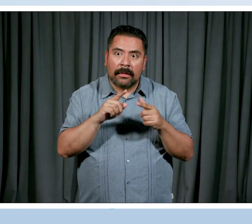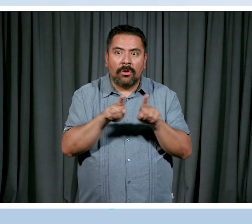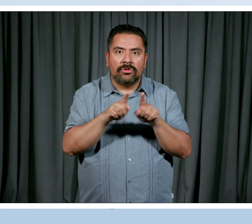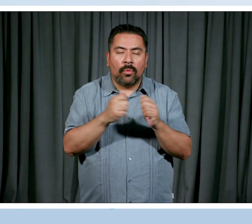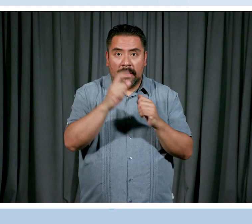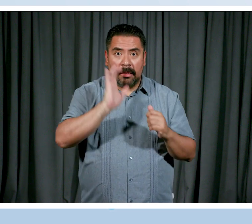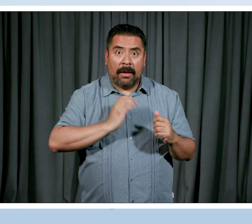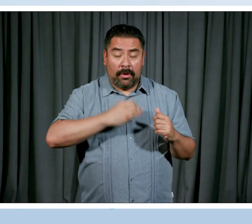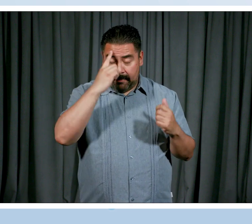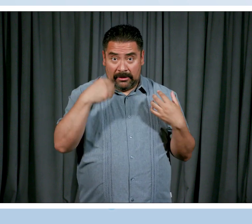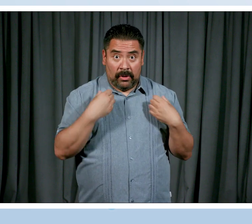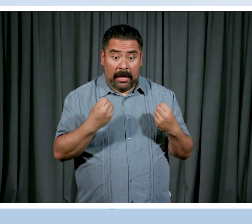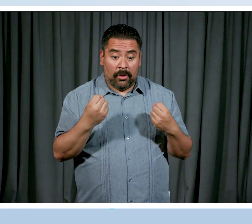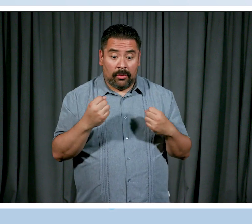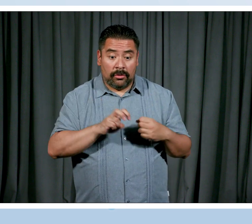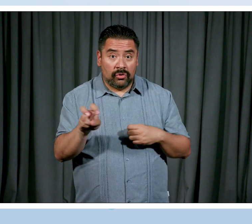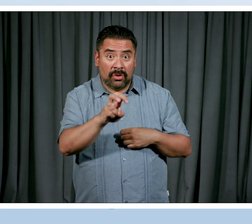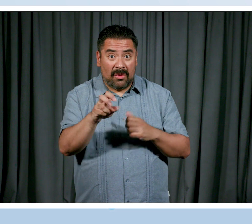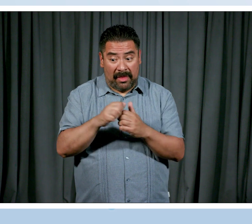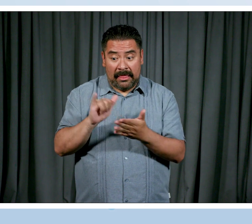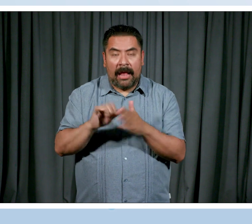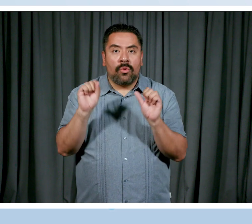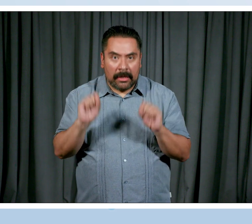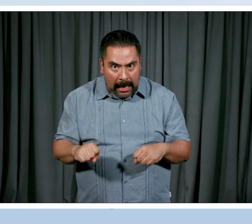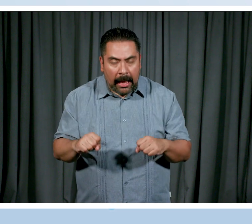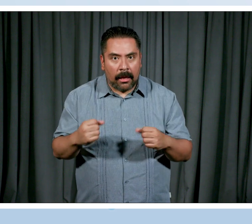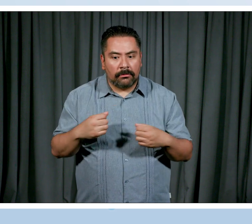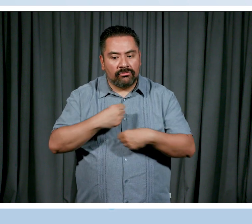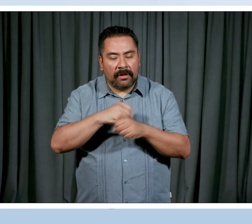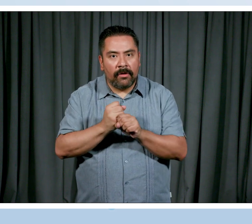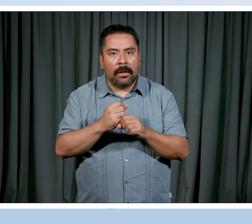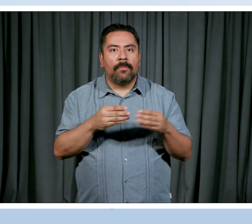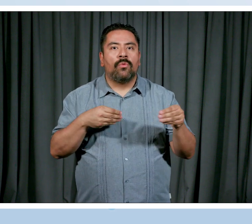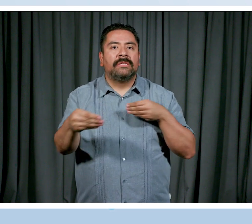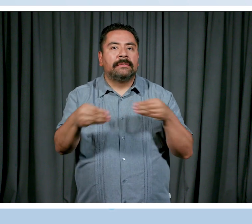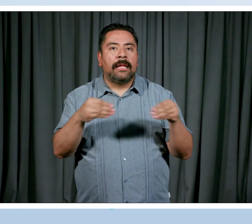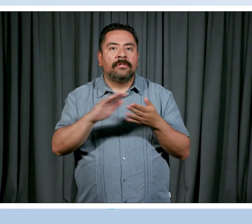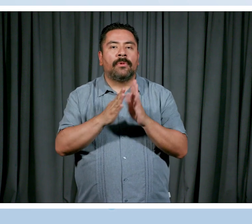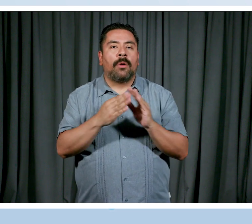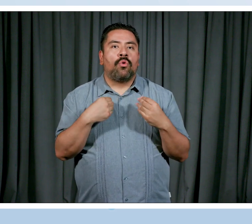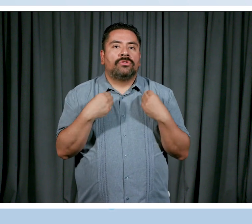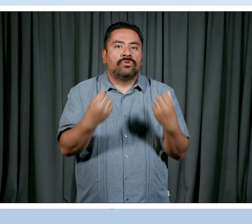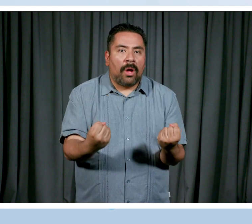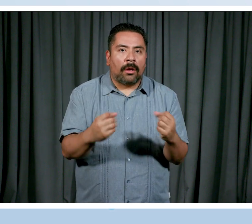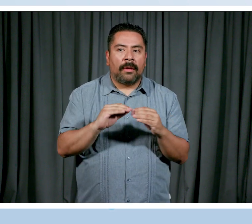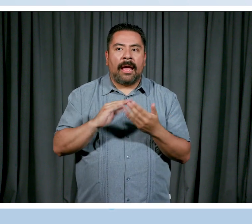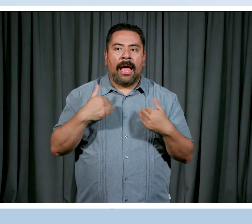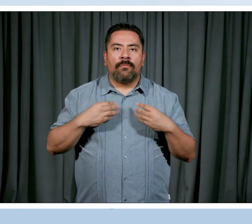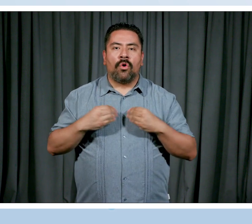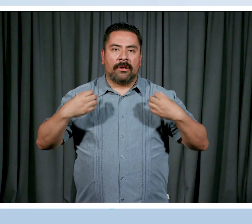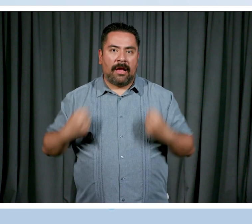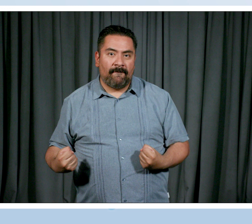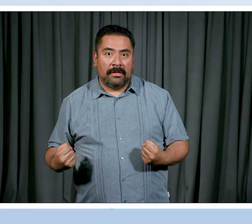journey. And with that, you can build resilience and actually be stronger, more confident, which I also think if